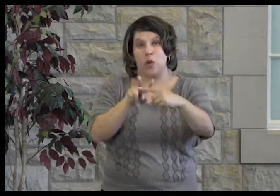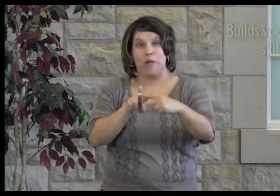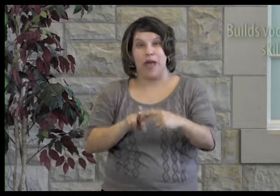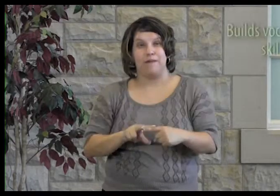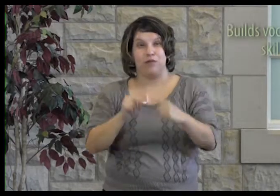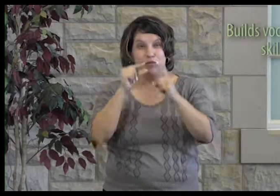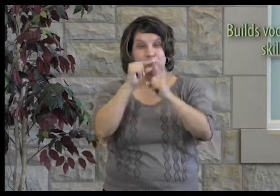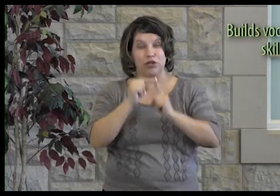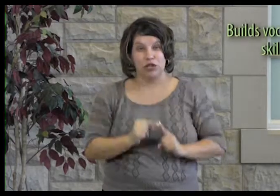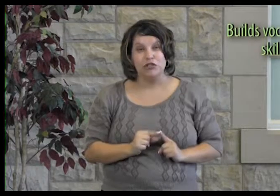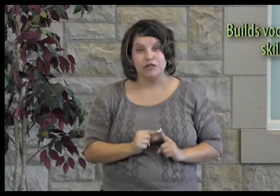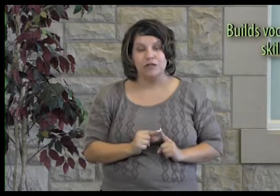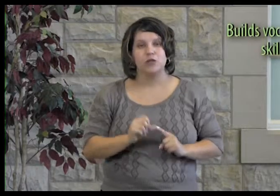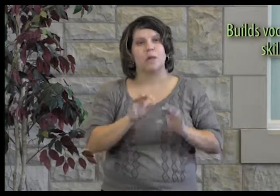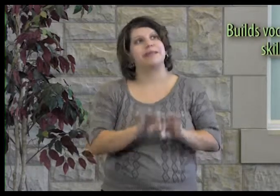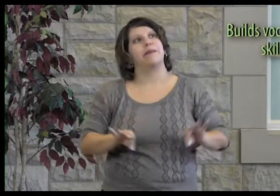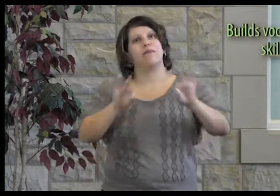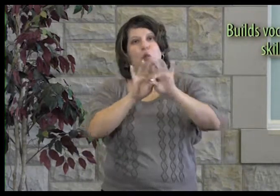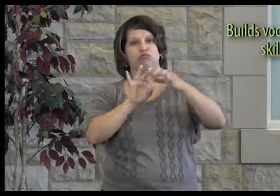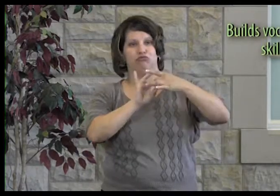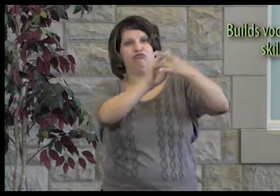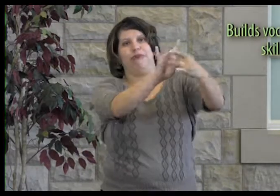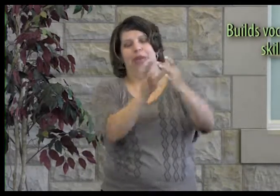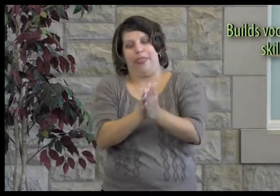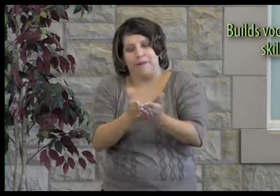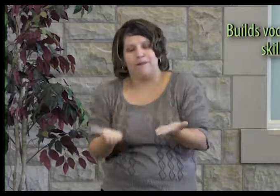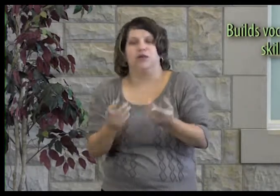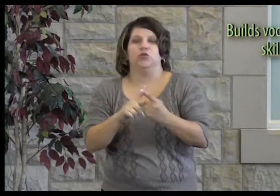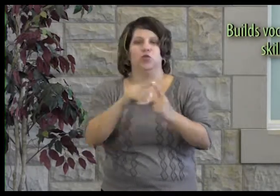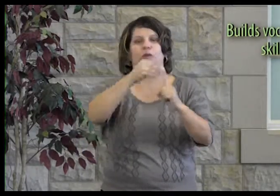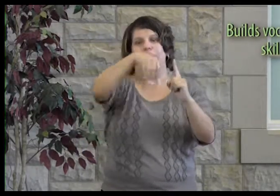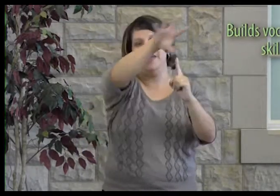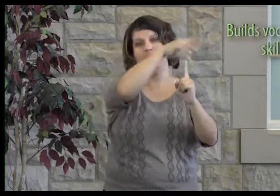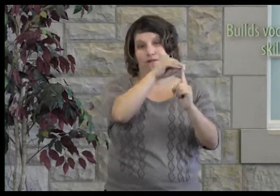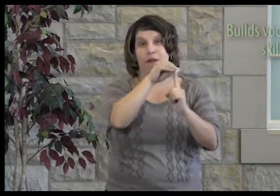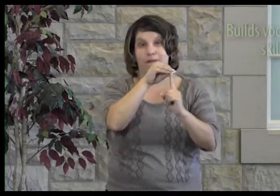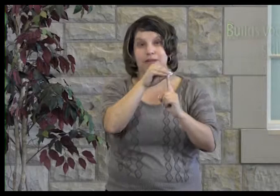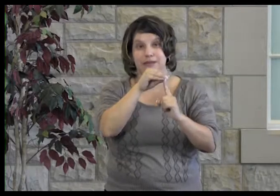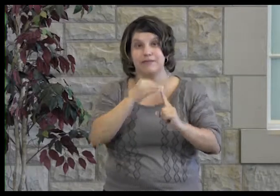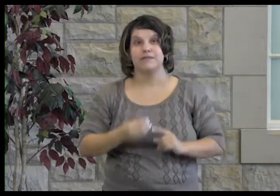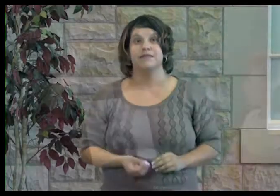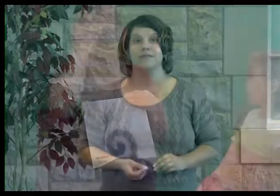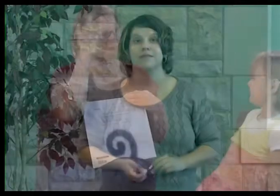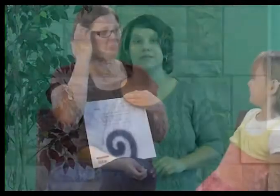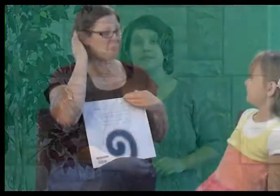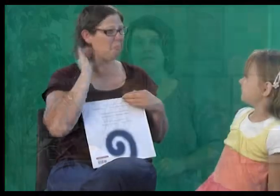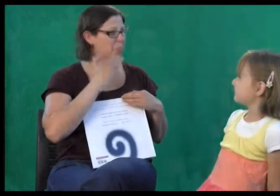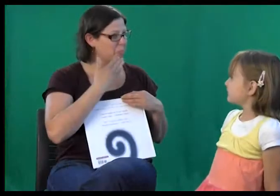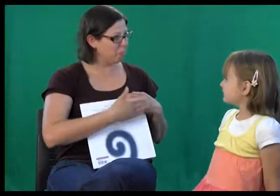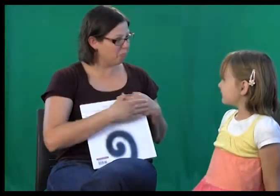their vocabulary as long as you relate the book to the environment.